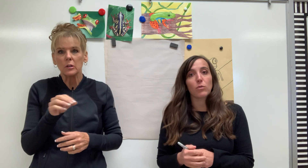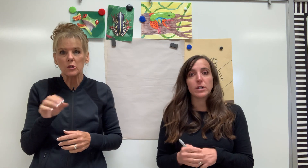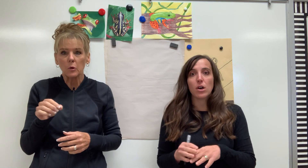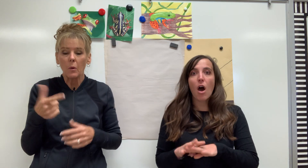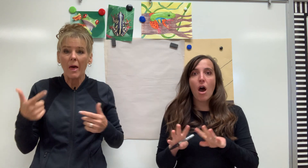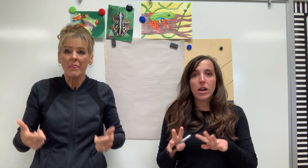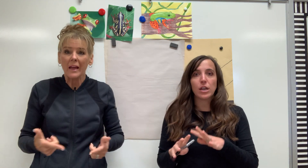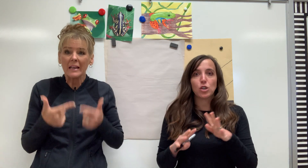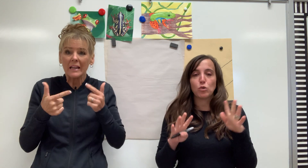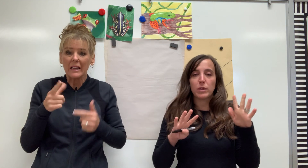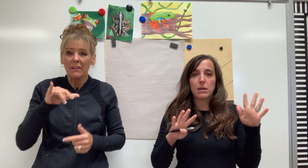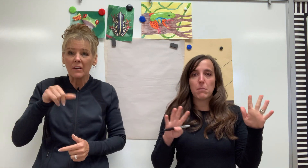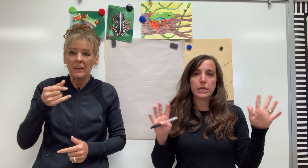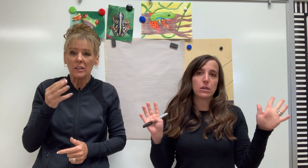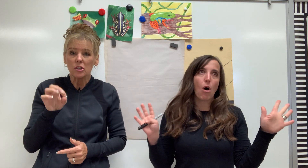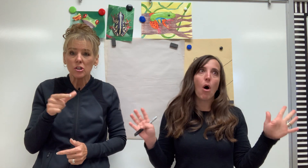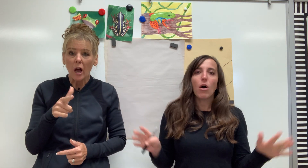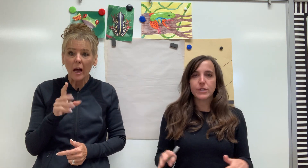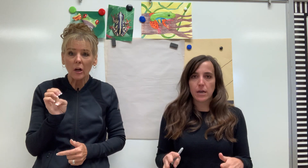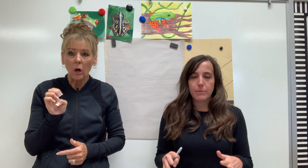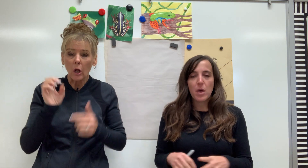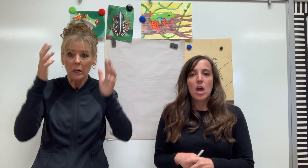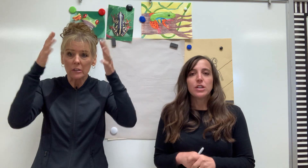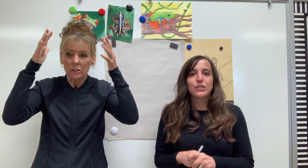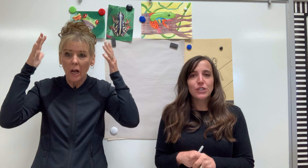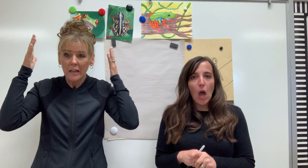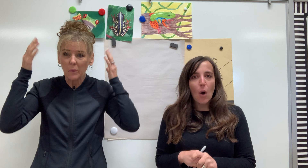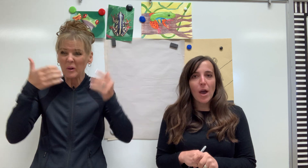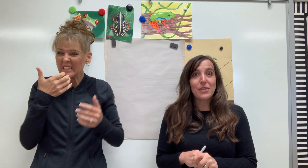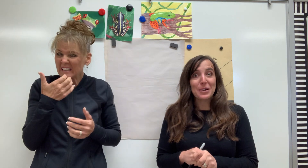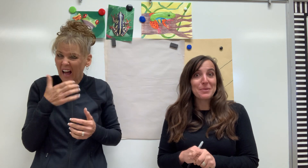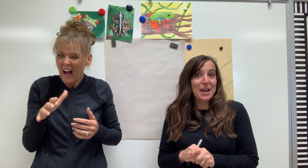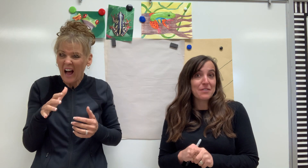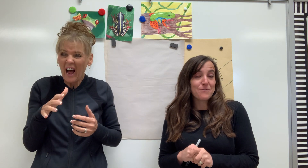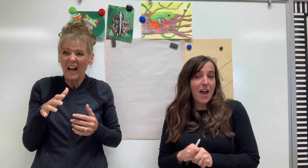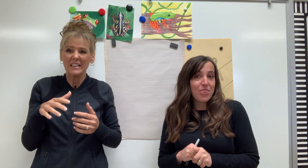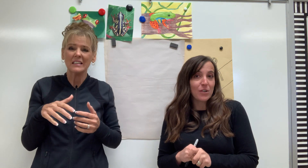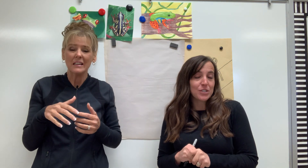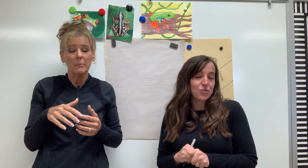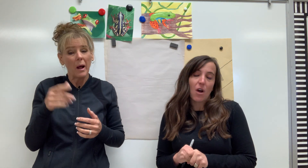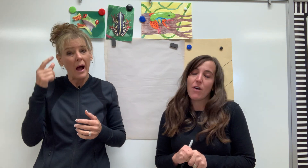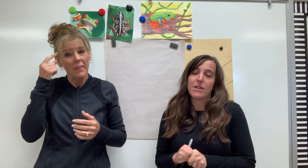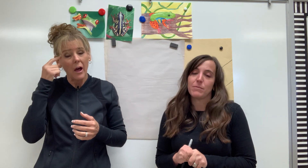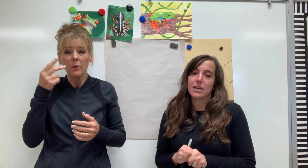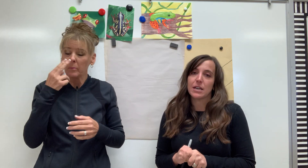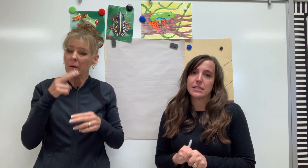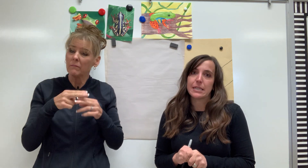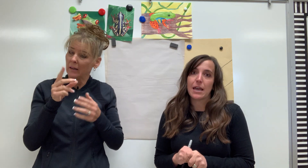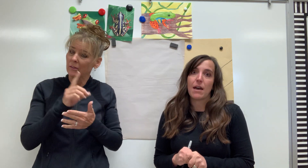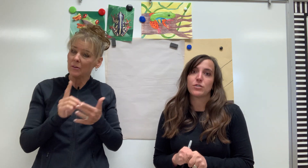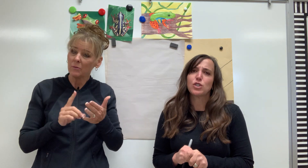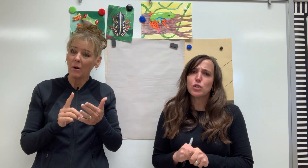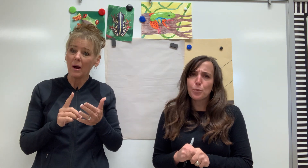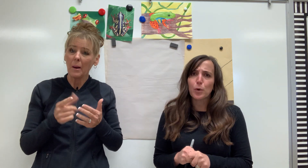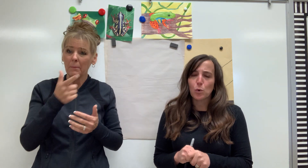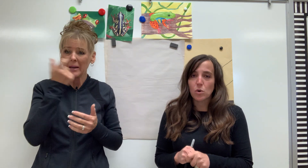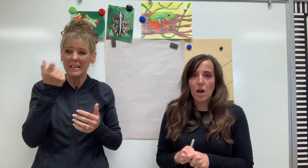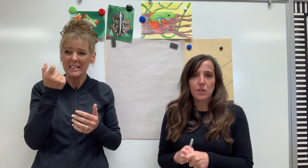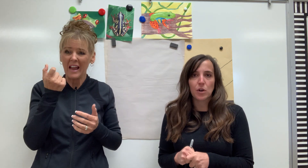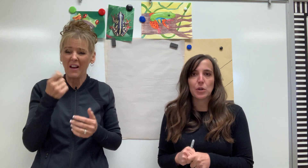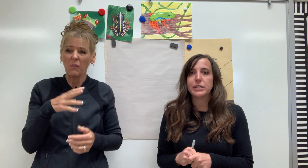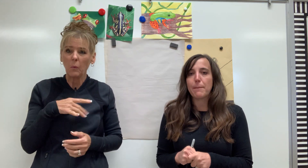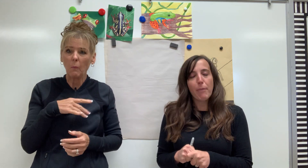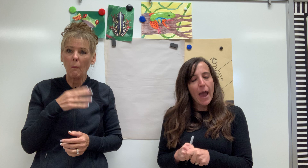they live where it's hot and humid and muggy all the time. So I thought it'd be kind of fun though to draw them because they have super